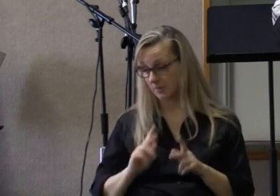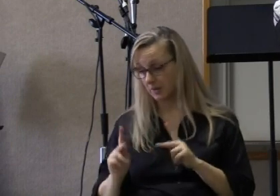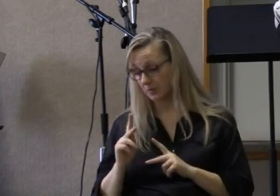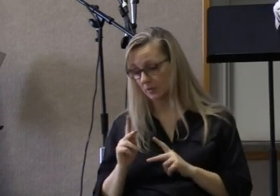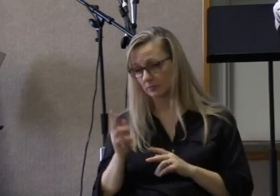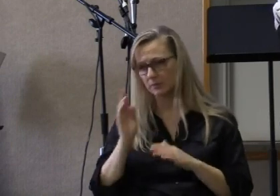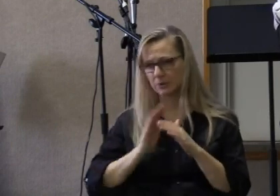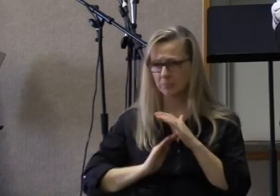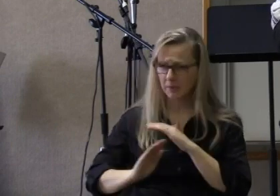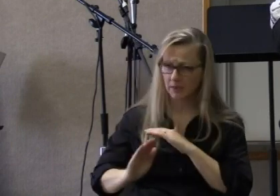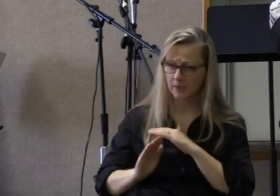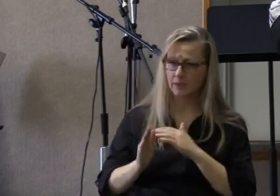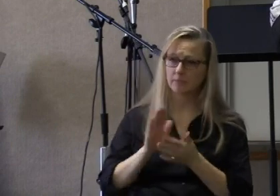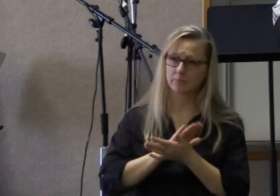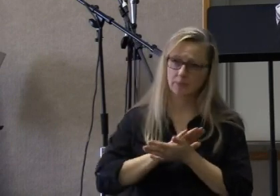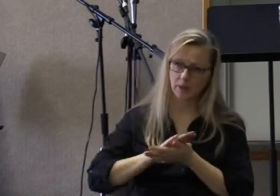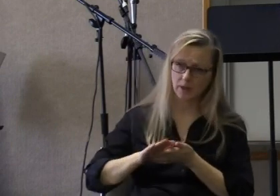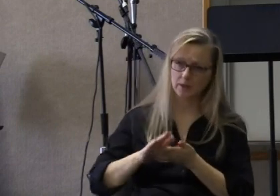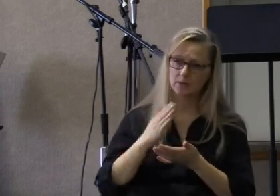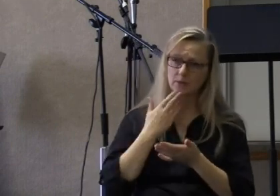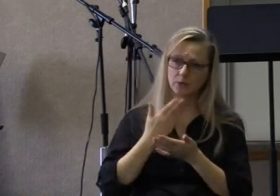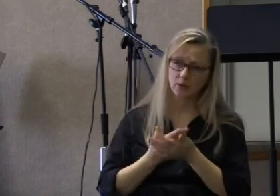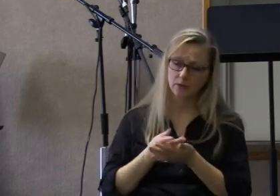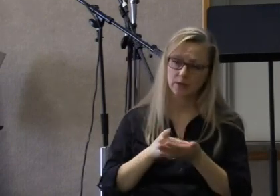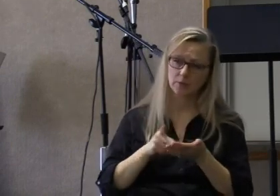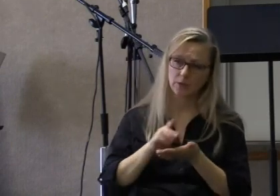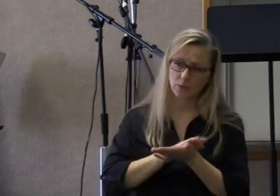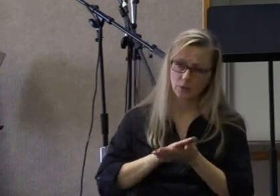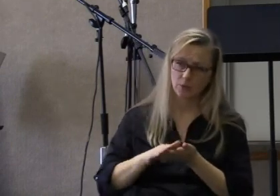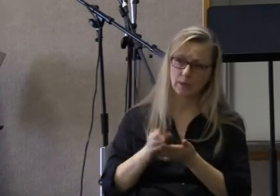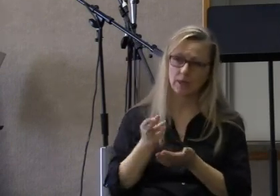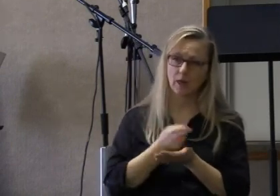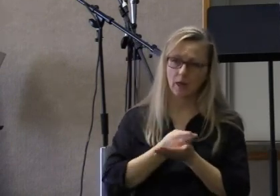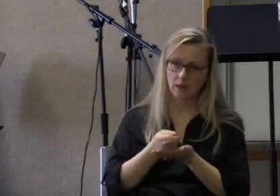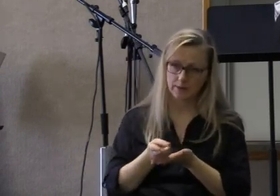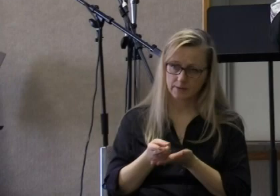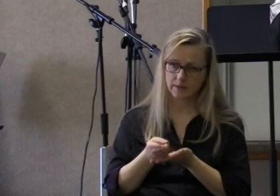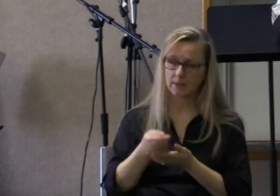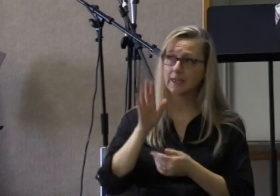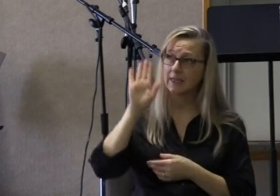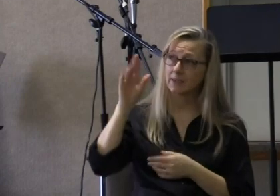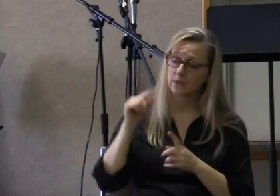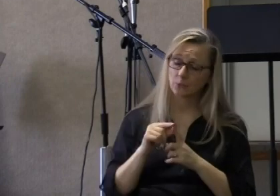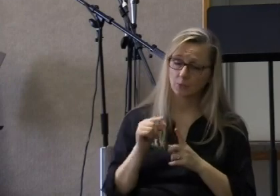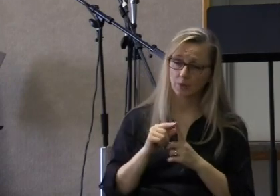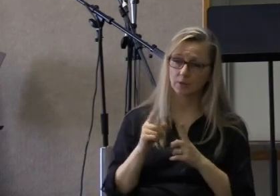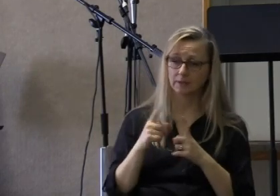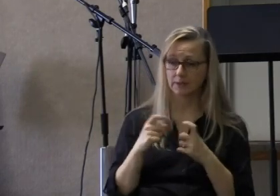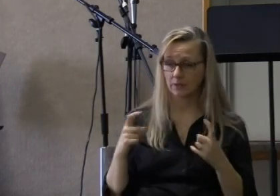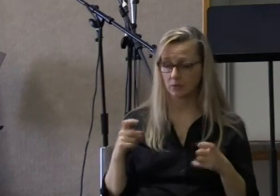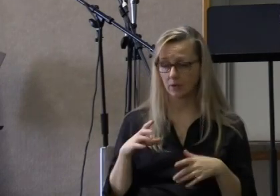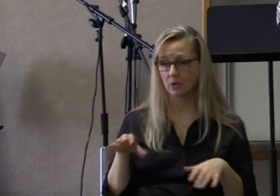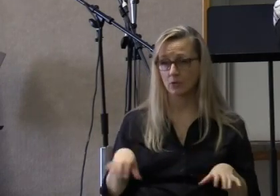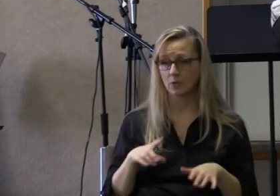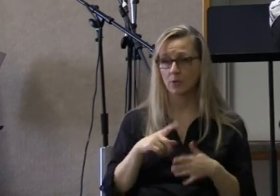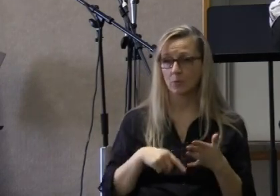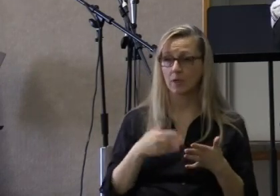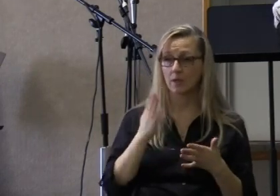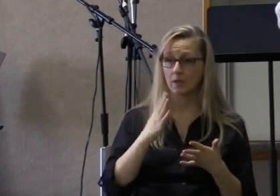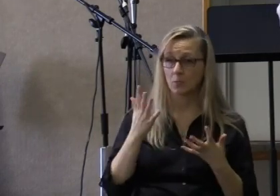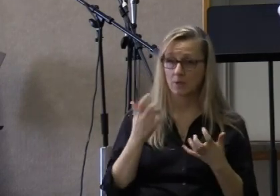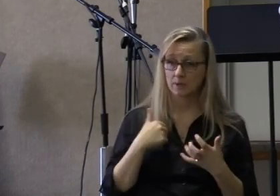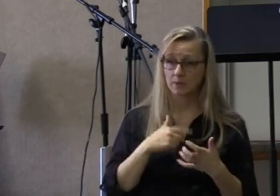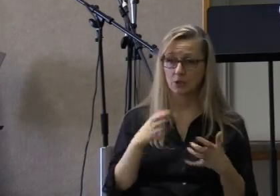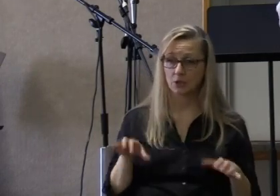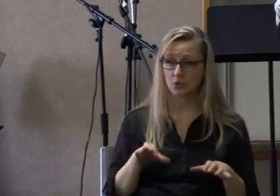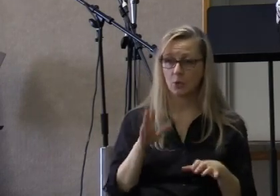humility, kindness, goodness, purity, honesty, God's word, and so on, doing what God wants us to do will be